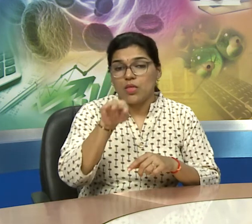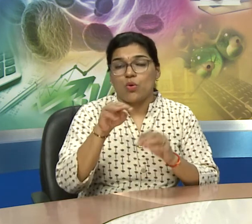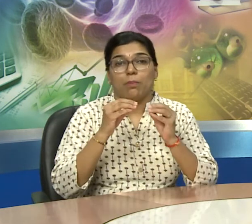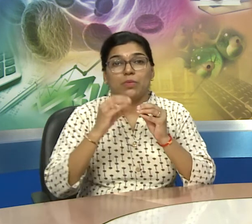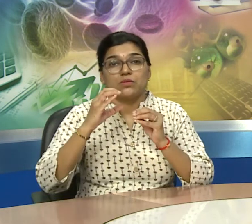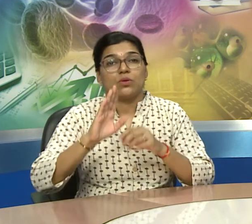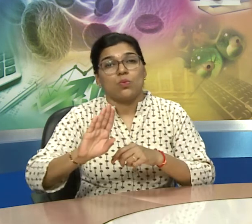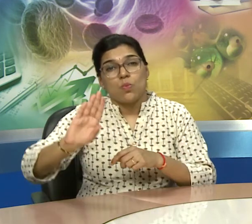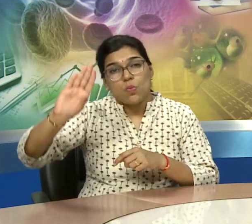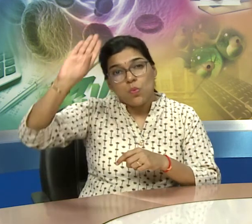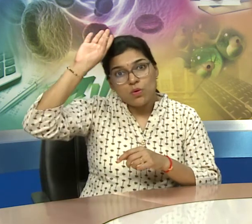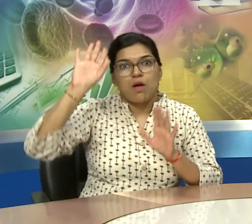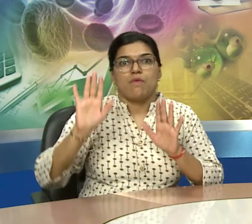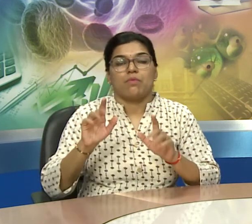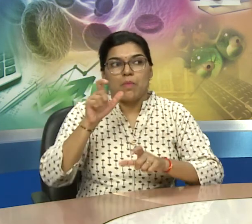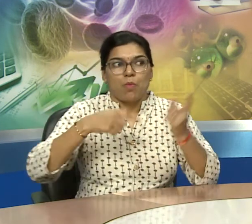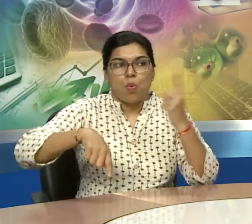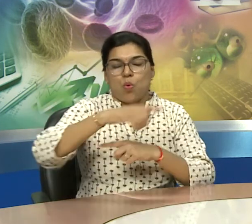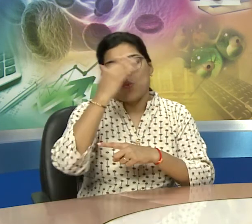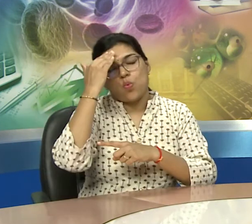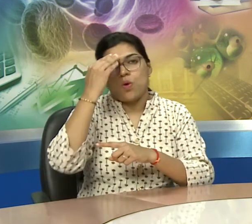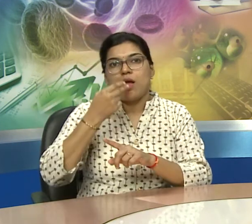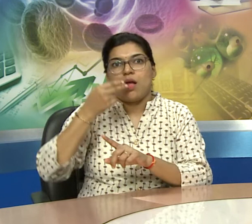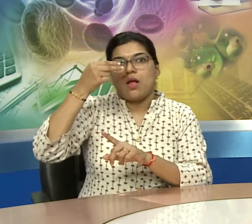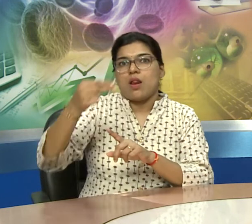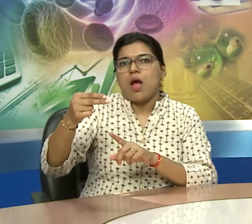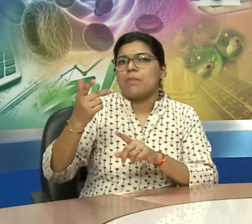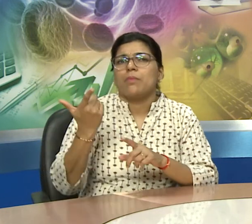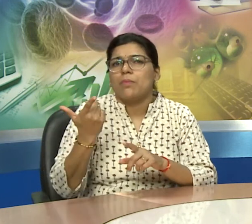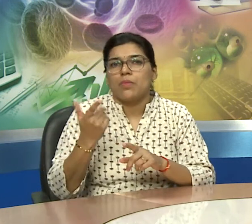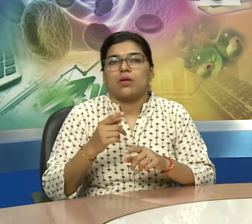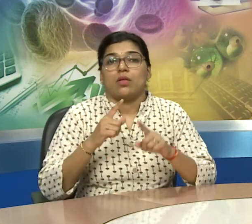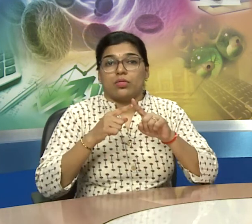before Christ. And these were known as the potter's wheels.